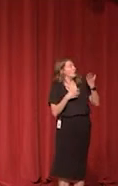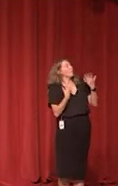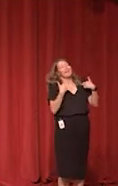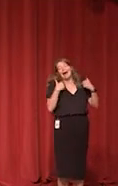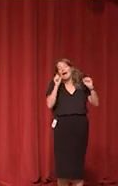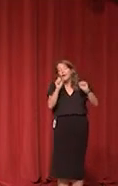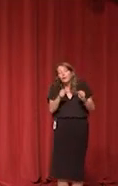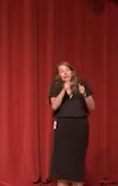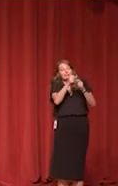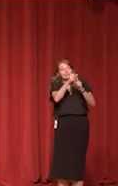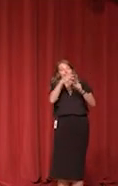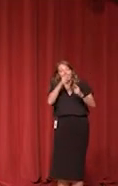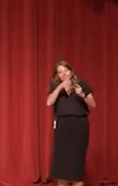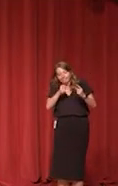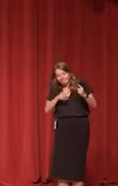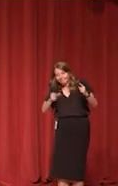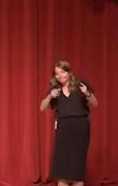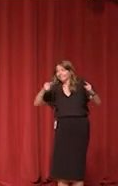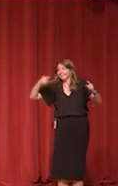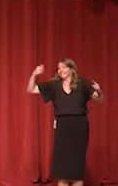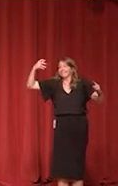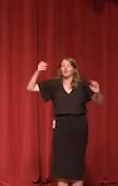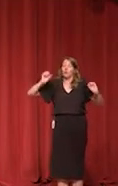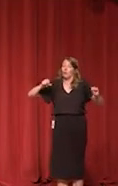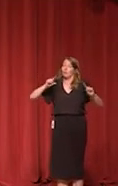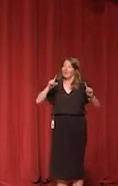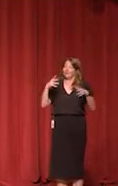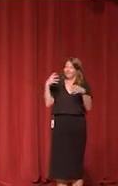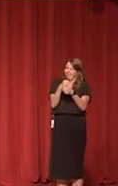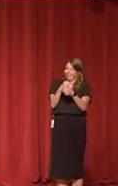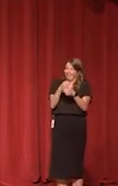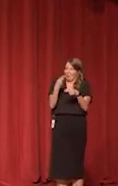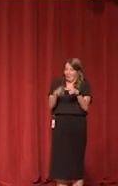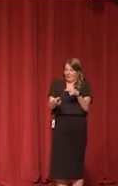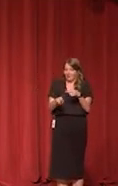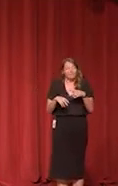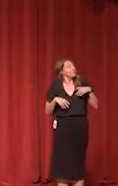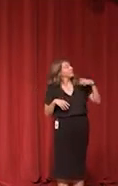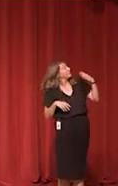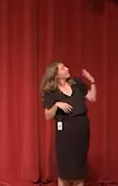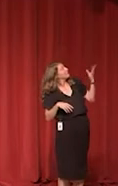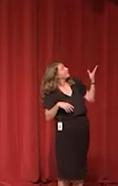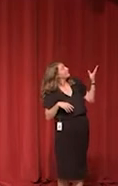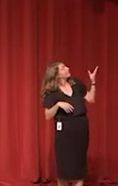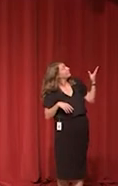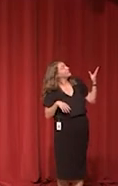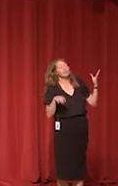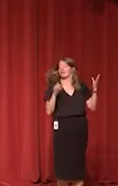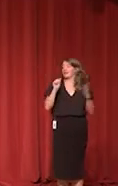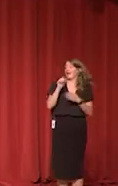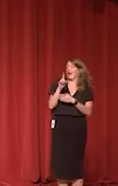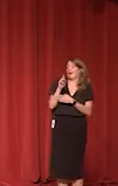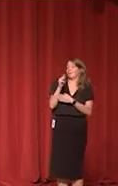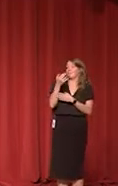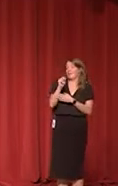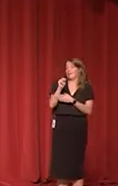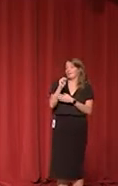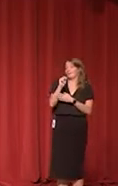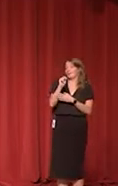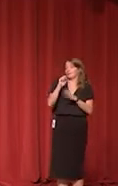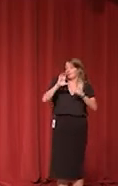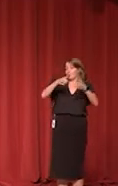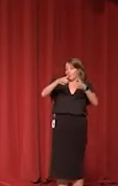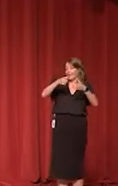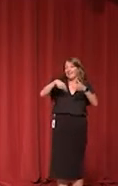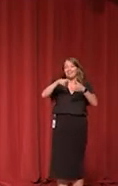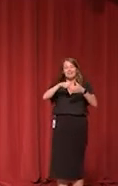but I don't plan to do that. So very, very briefly, the administrative core. The administrative core, as you can imagine, really